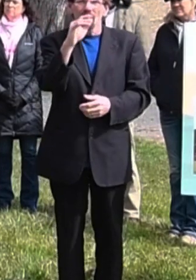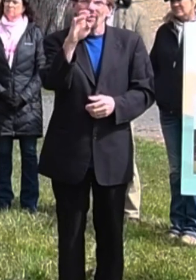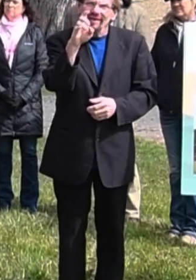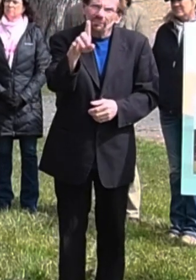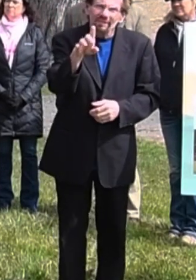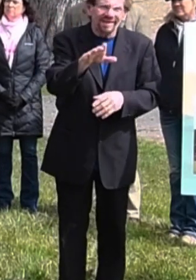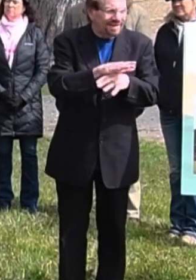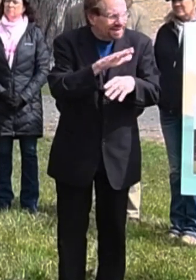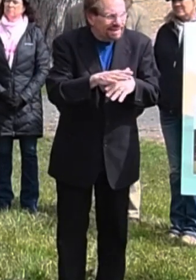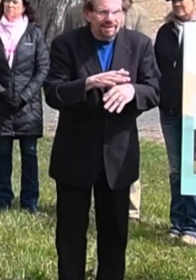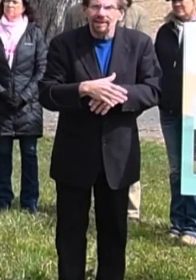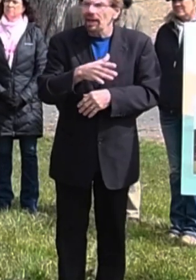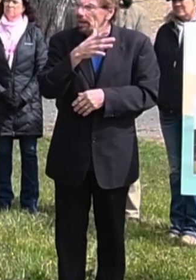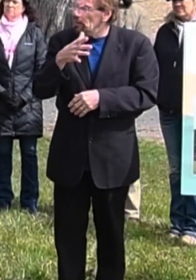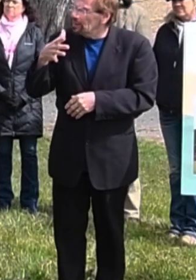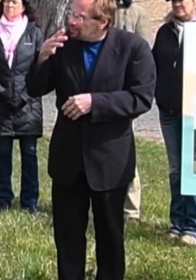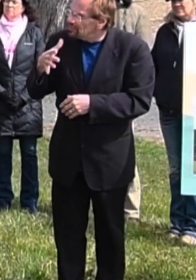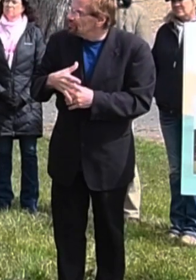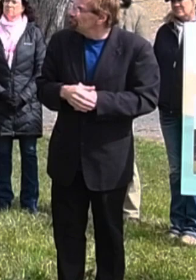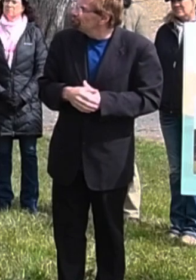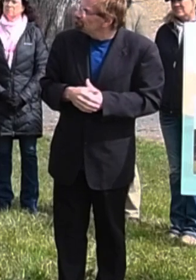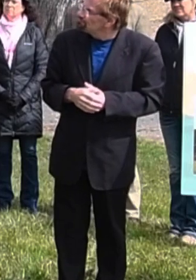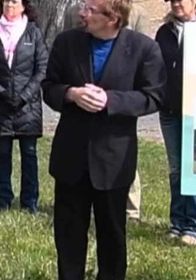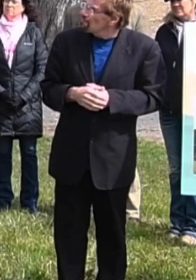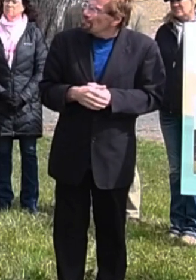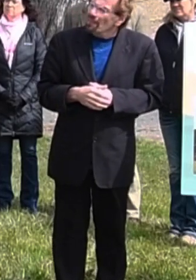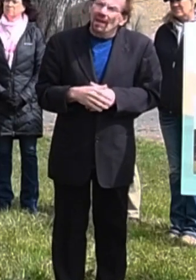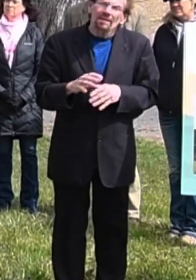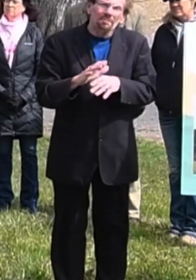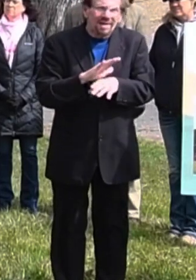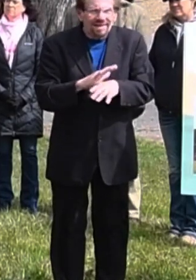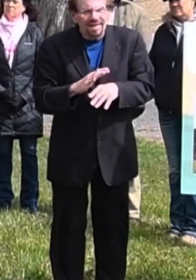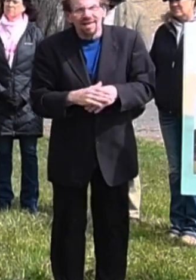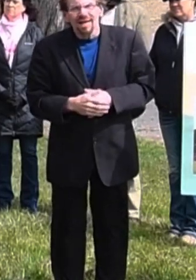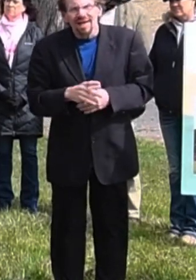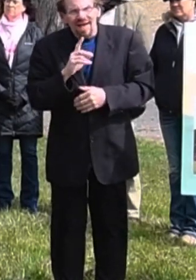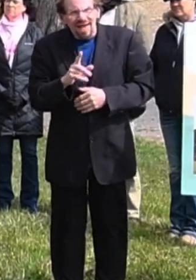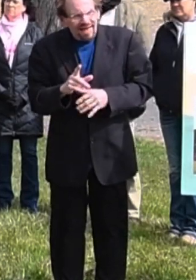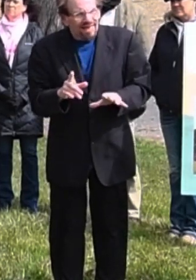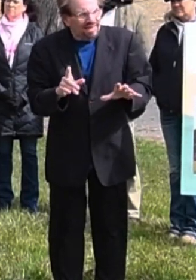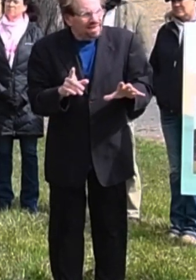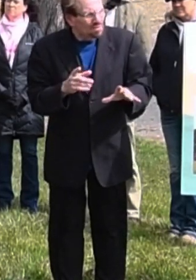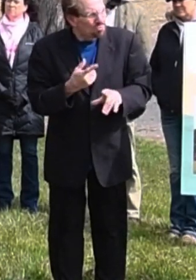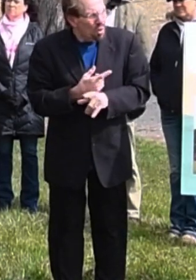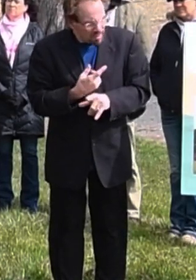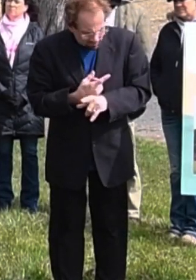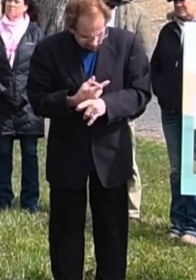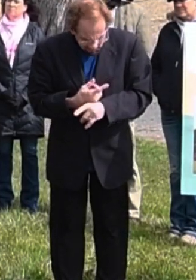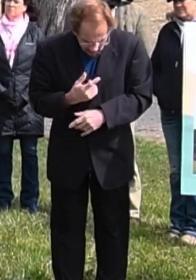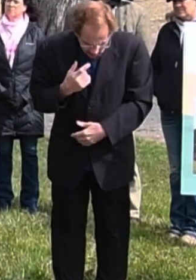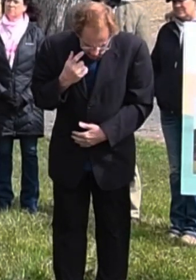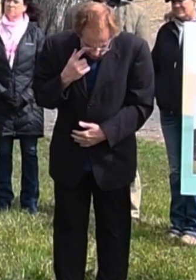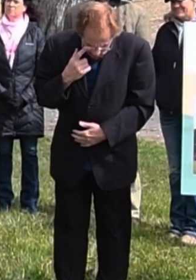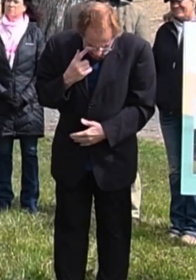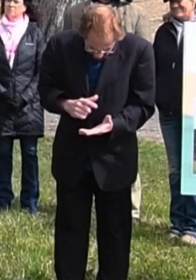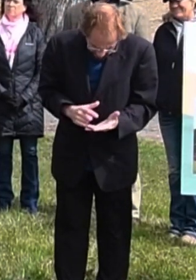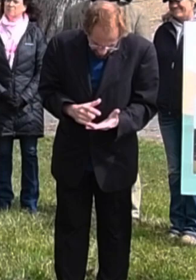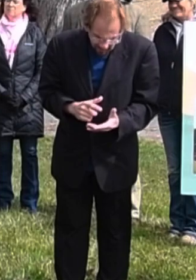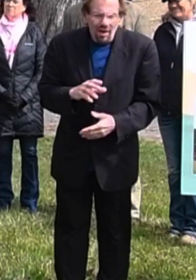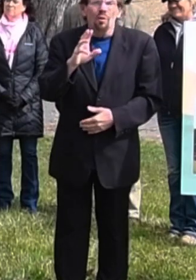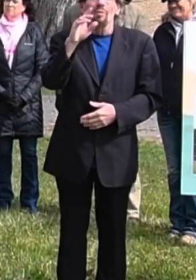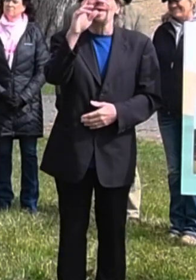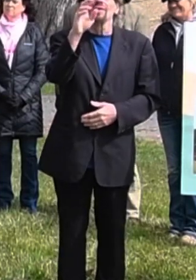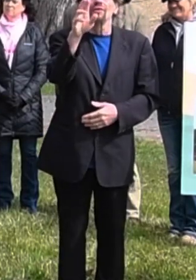and agriculture as a business and things, it's kind of apropos to recognize the Winklers